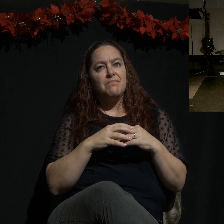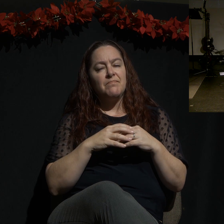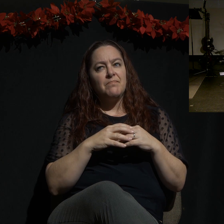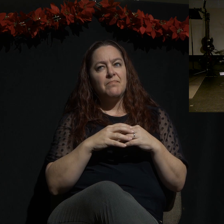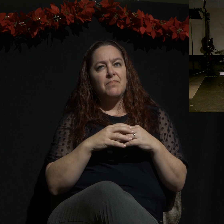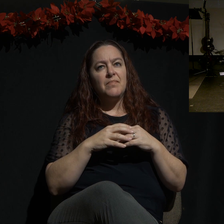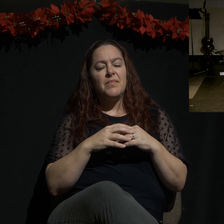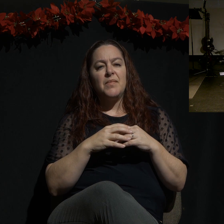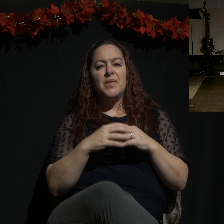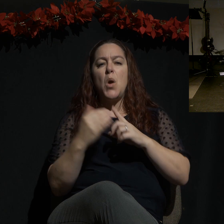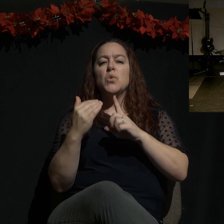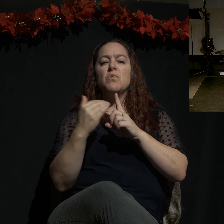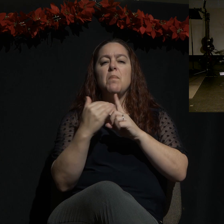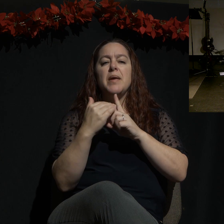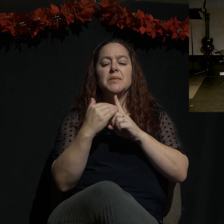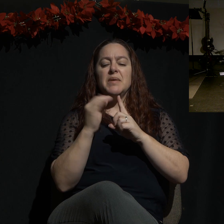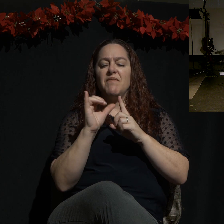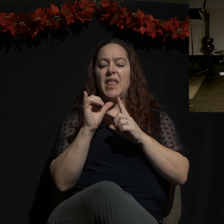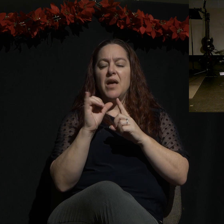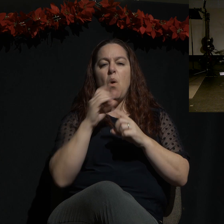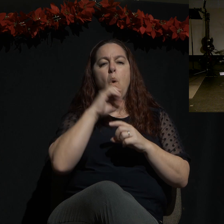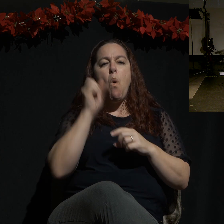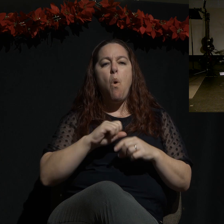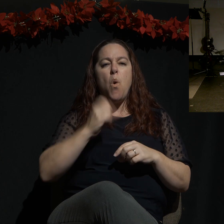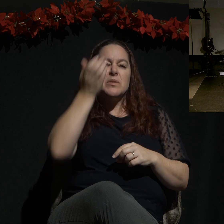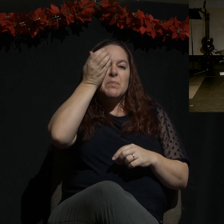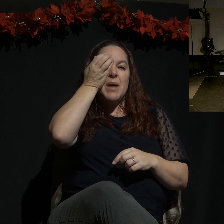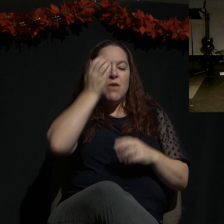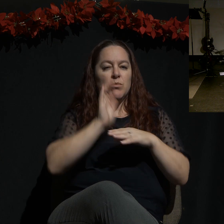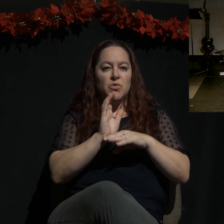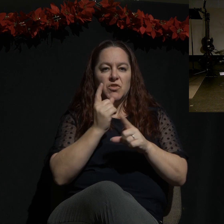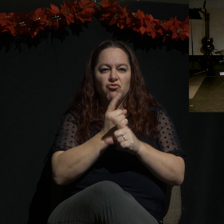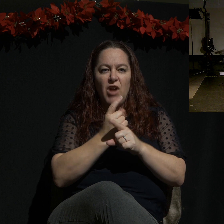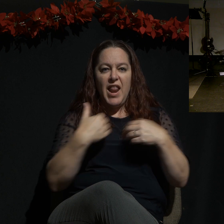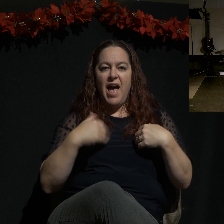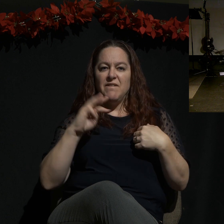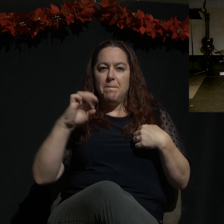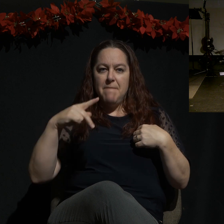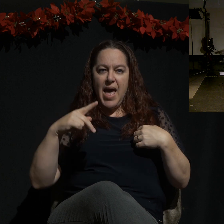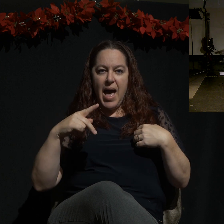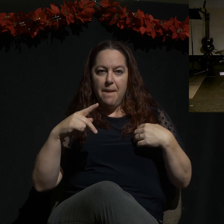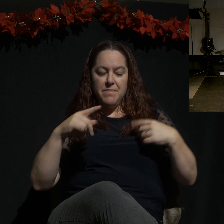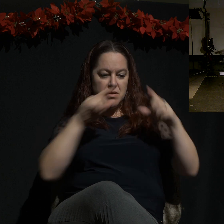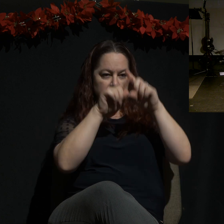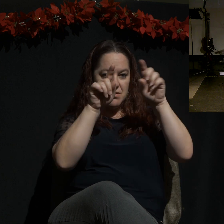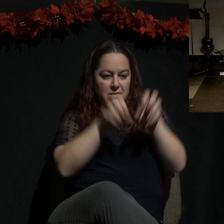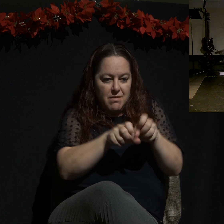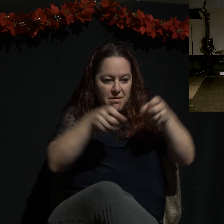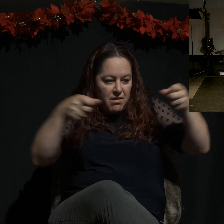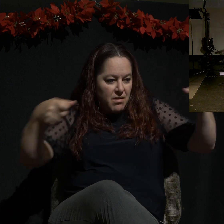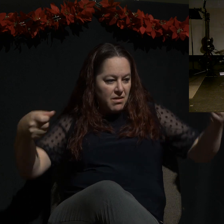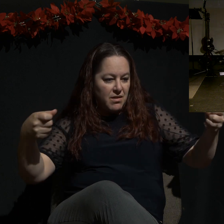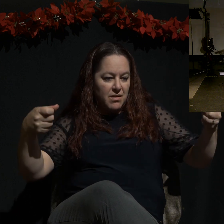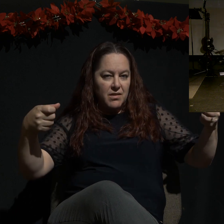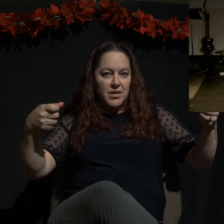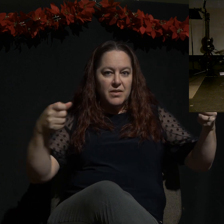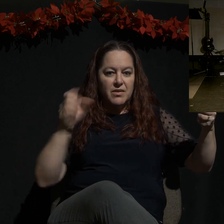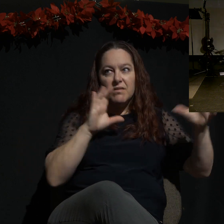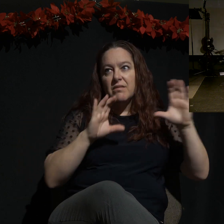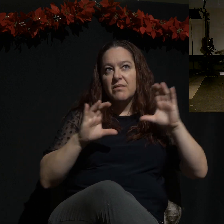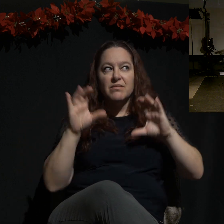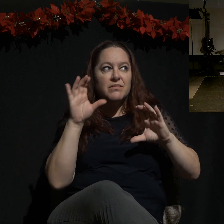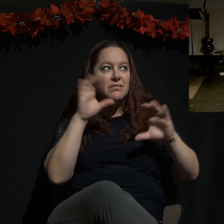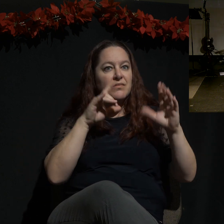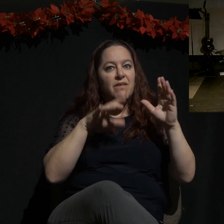reminded me of like old pirate movies, right? They have this treasure map, and they're after this treasure. They're